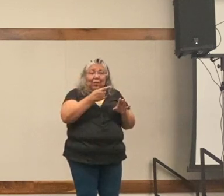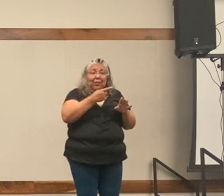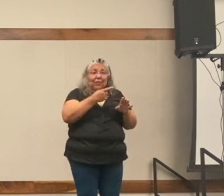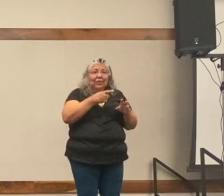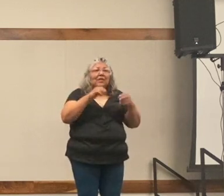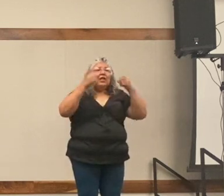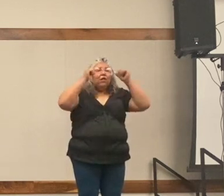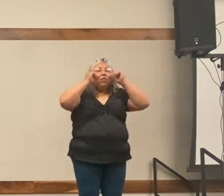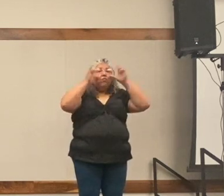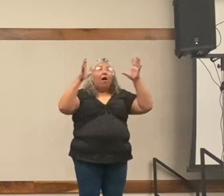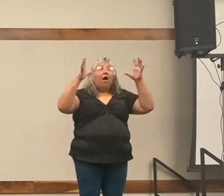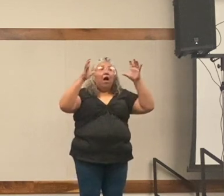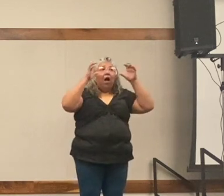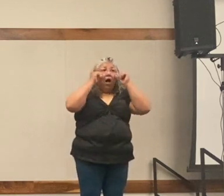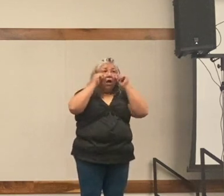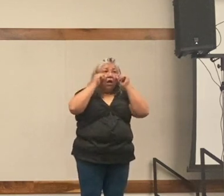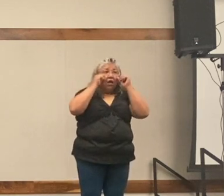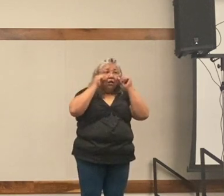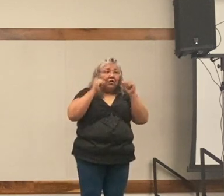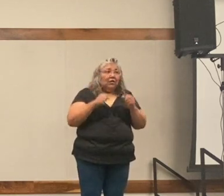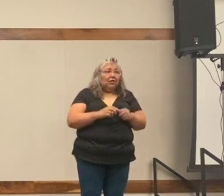And they were amazed.